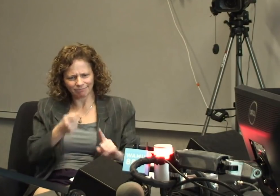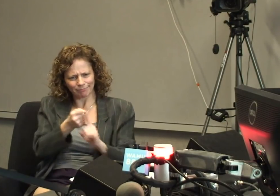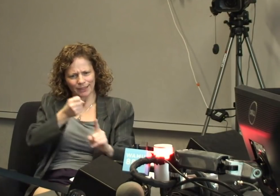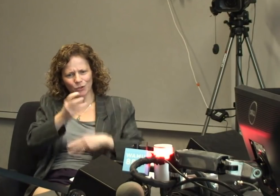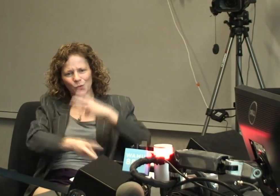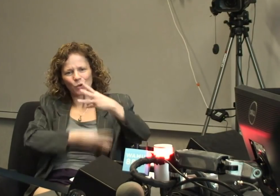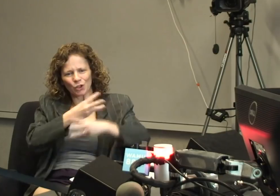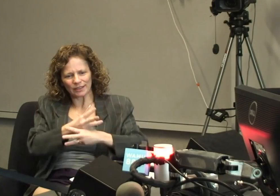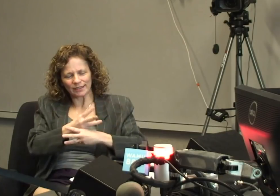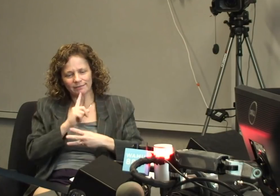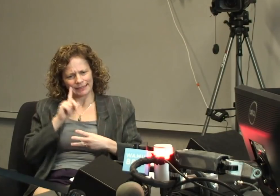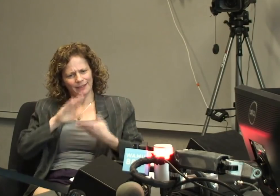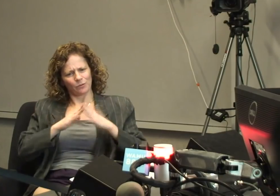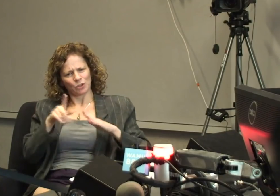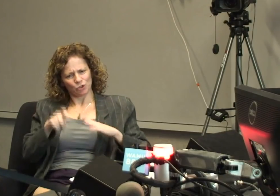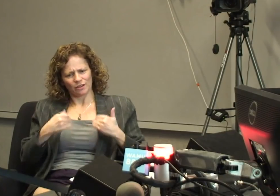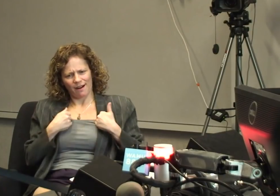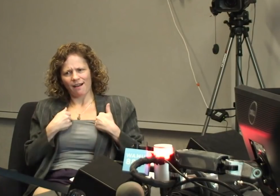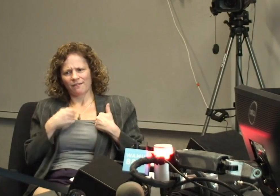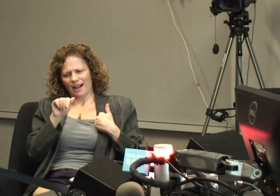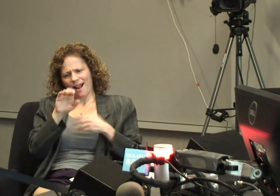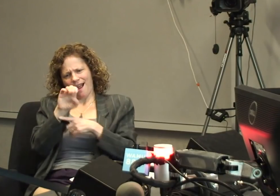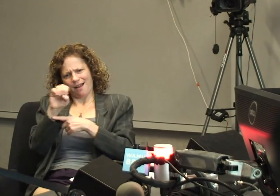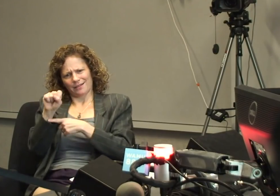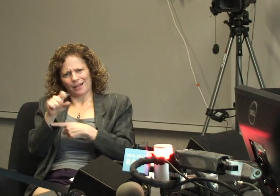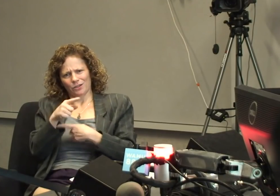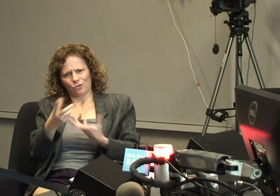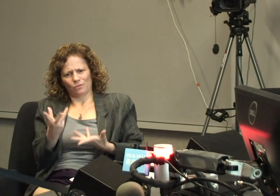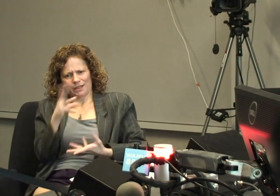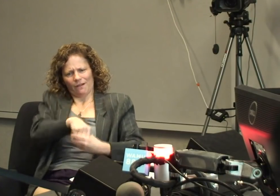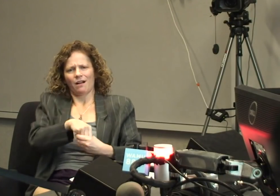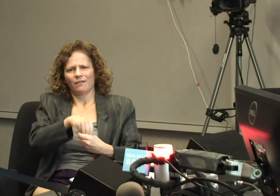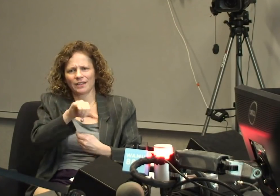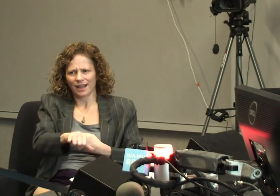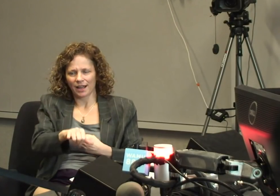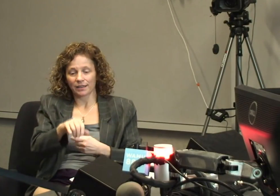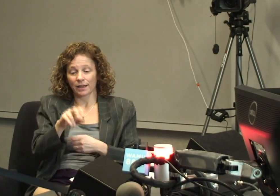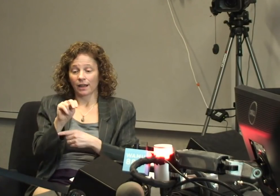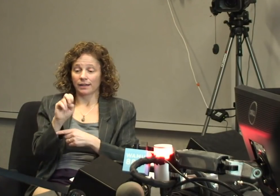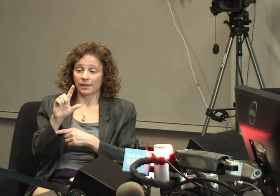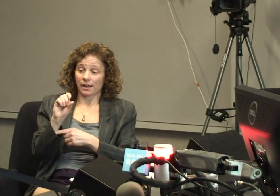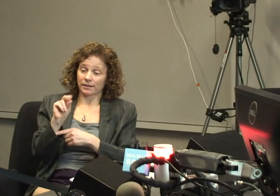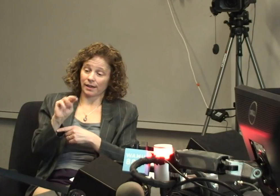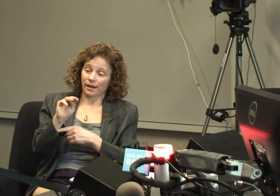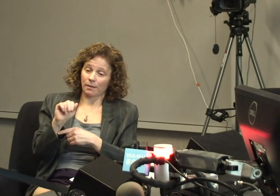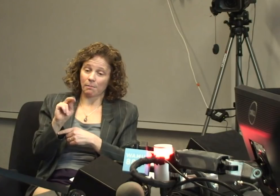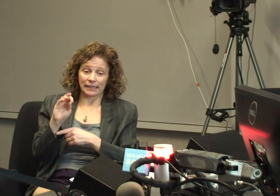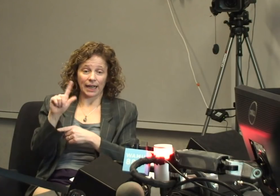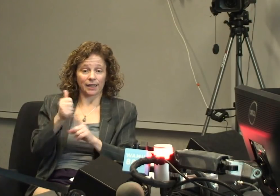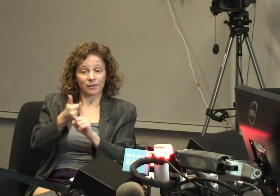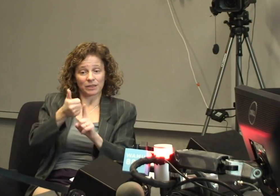of outrage that it's such an important international event that deaf people of course wanted access to be able to understand what was happening.